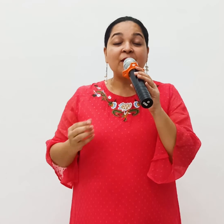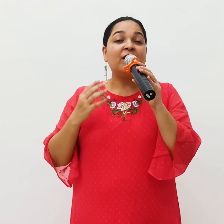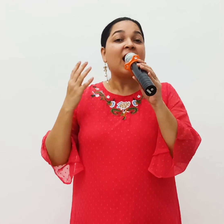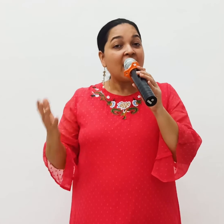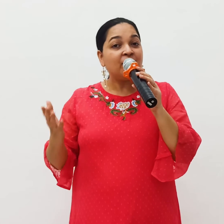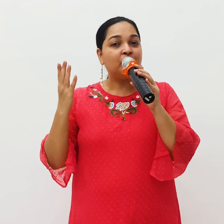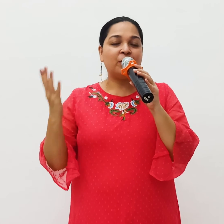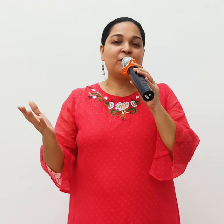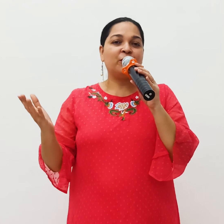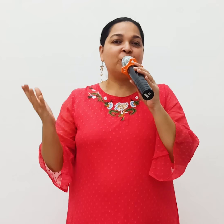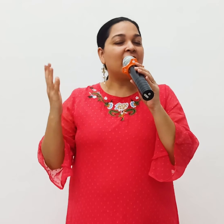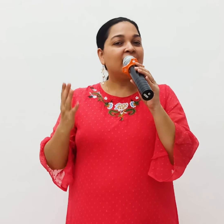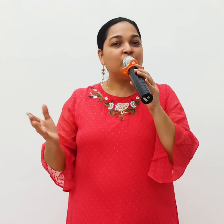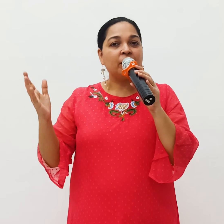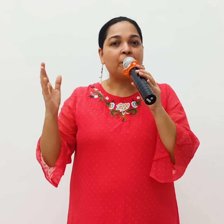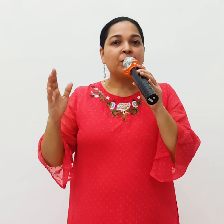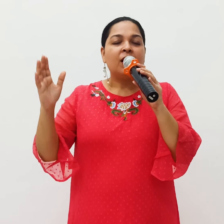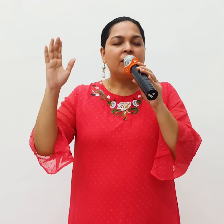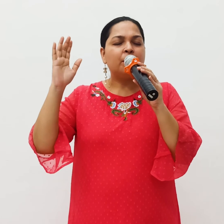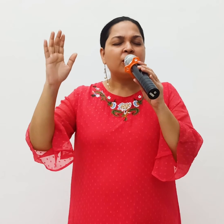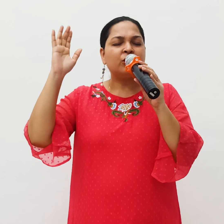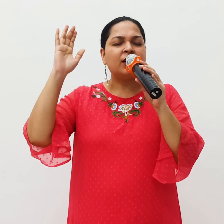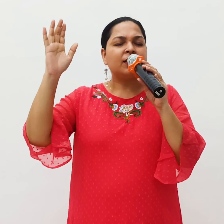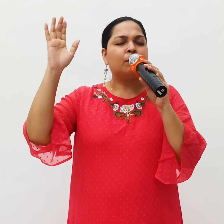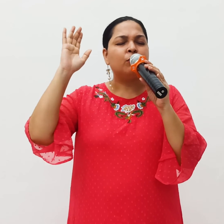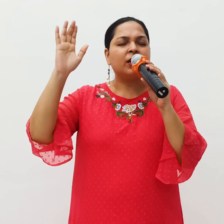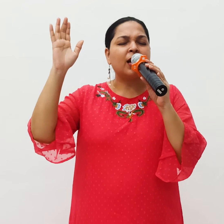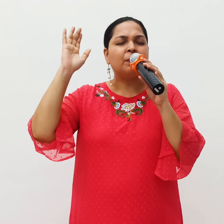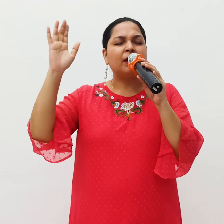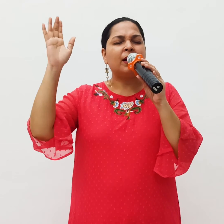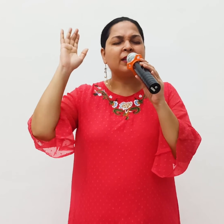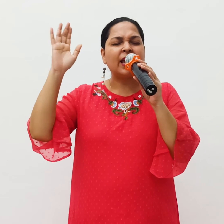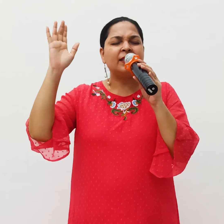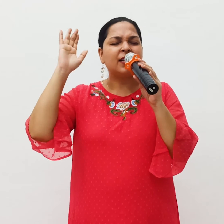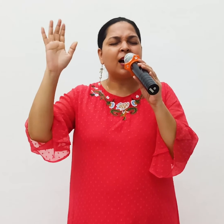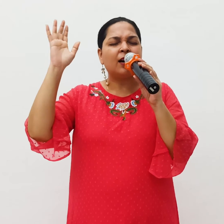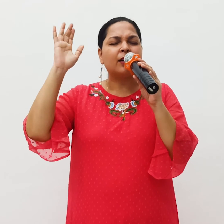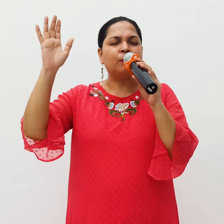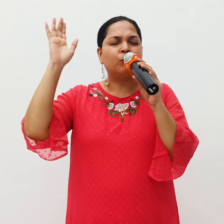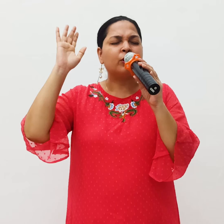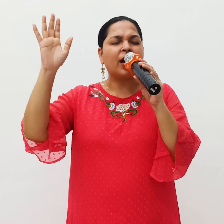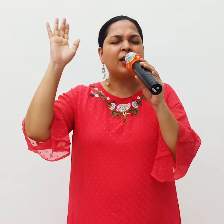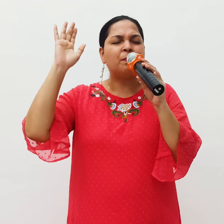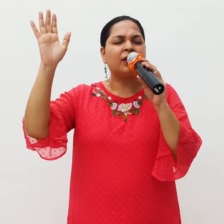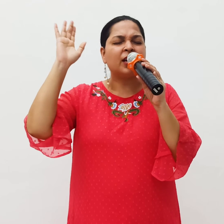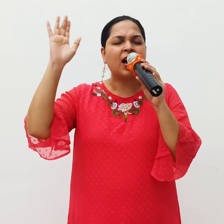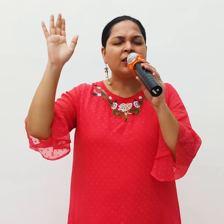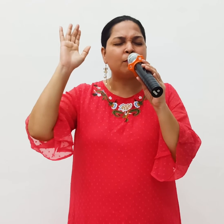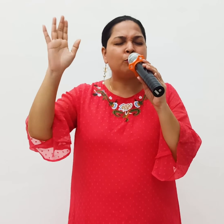is the time where I will pray for you. Hallelujah. Rima Shantalabo Kratapi Labande Esahakralabo Krota